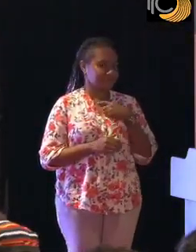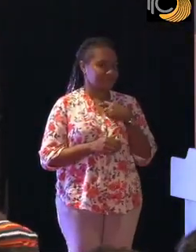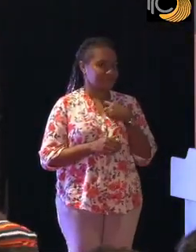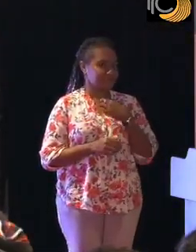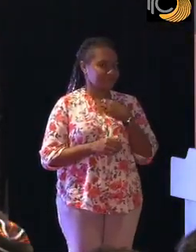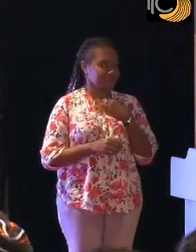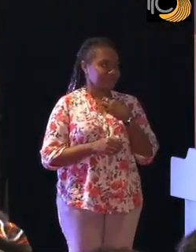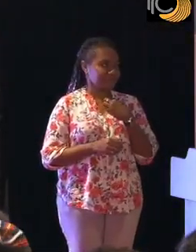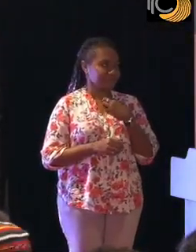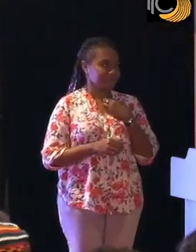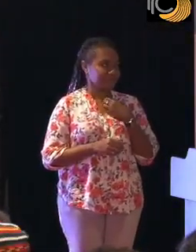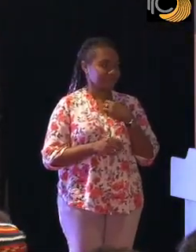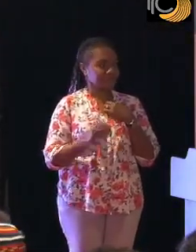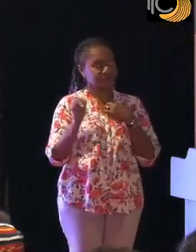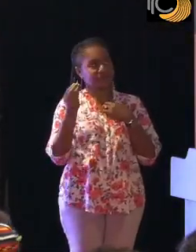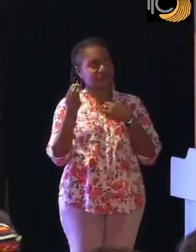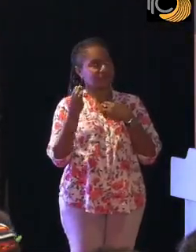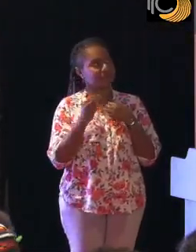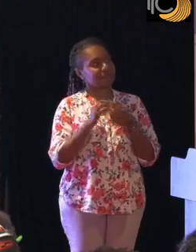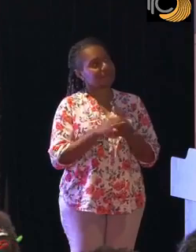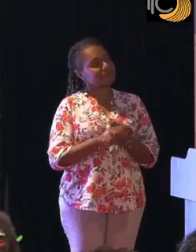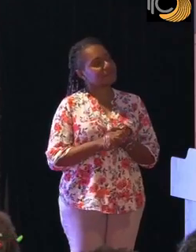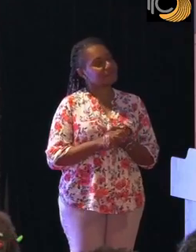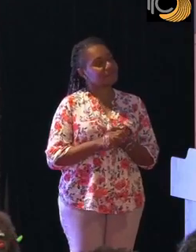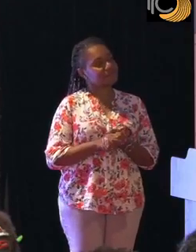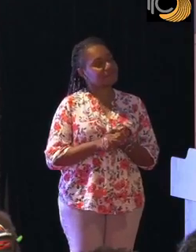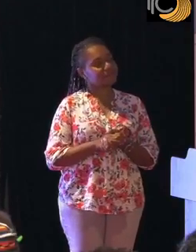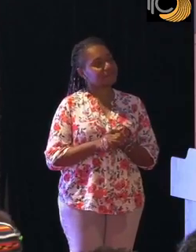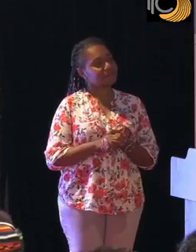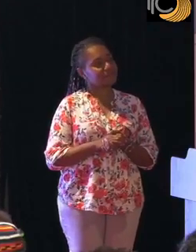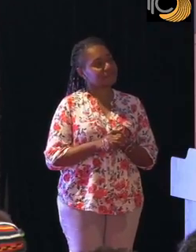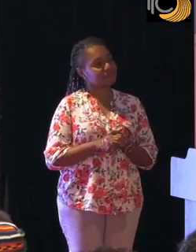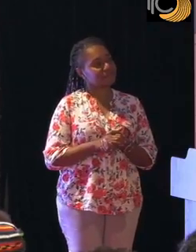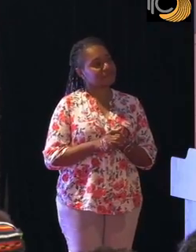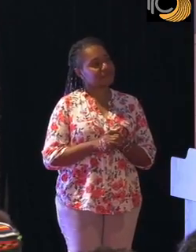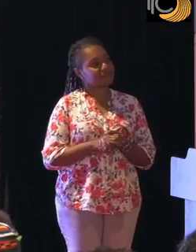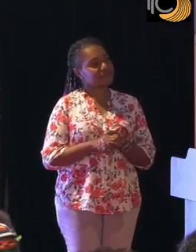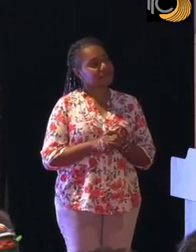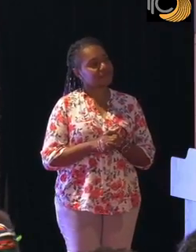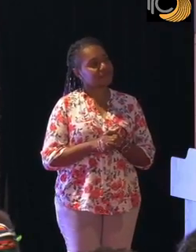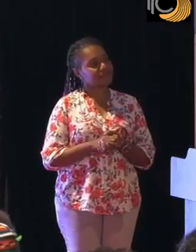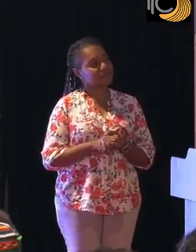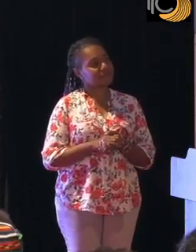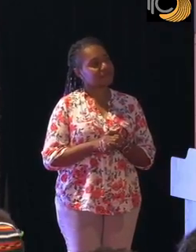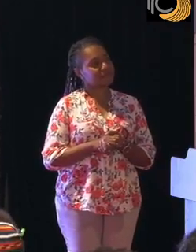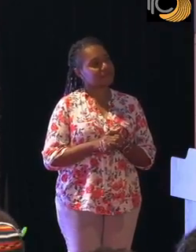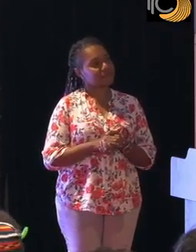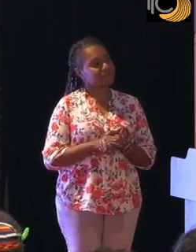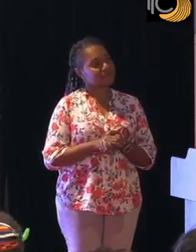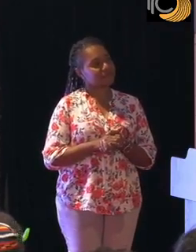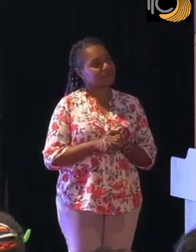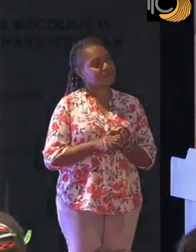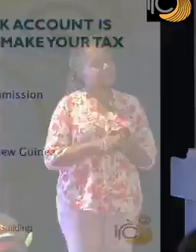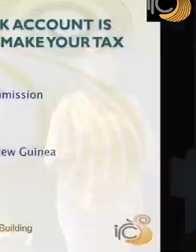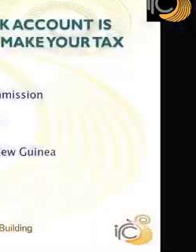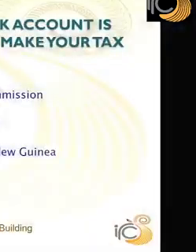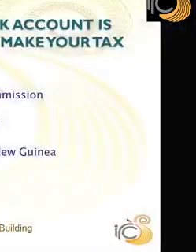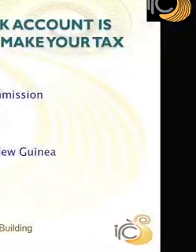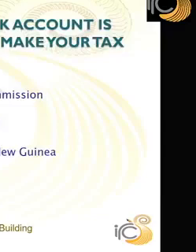So I would like to welcome you all. Feel free to come and get the account number from me, or you can get a